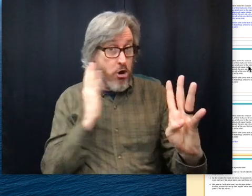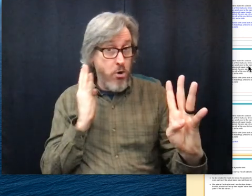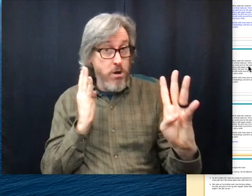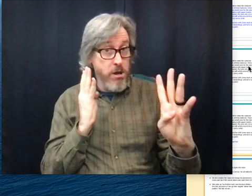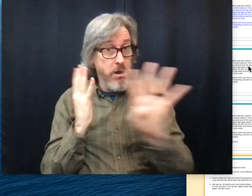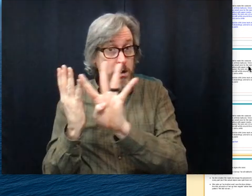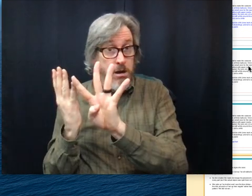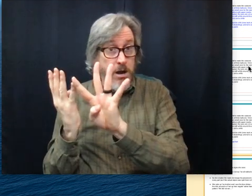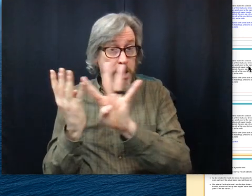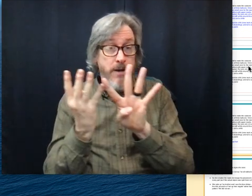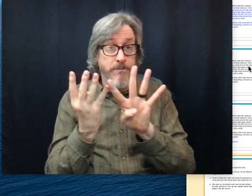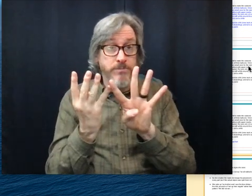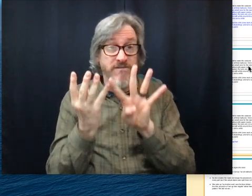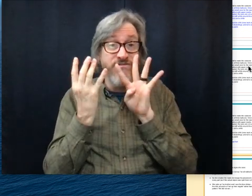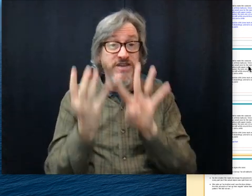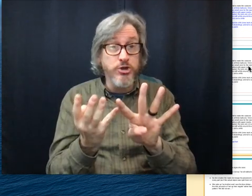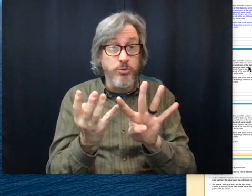to show